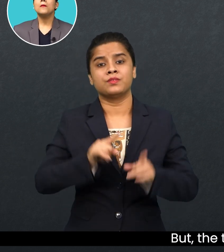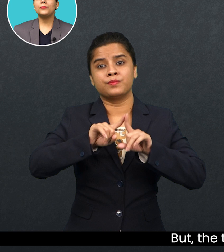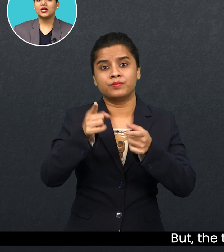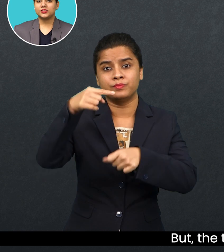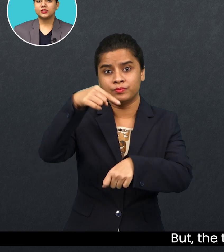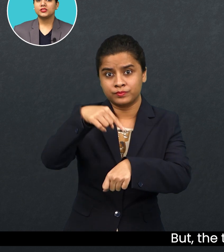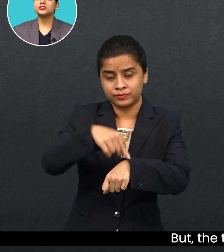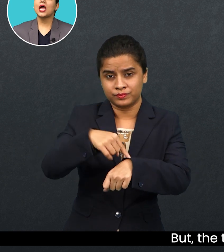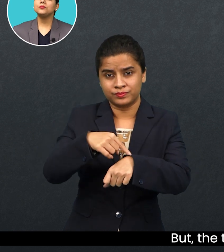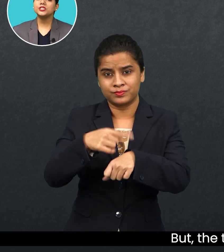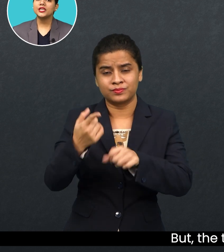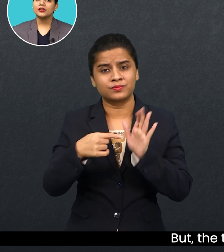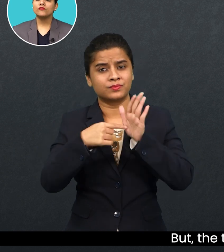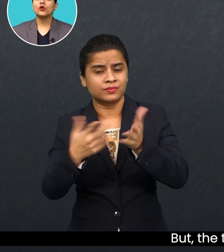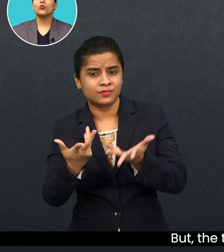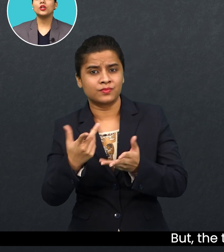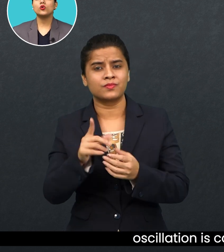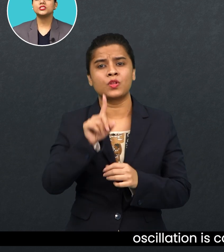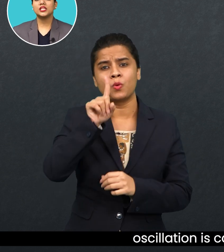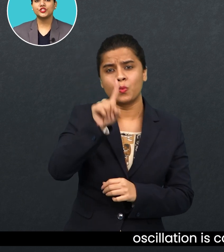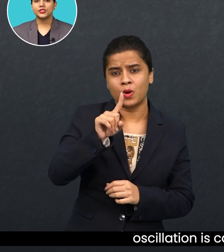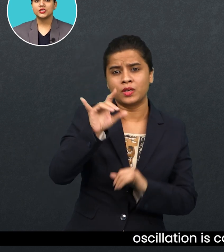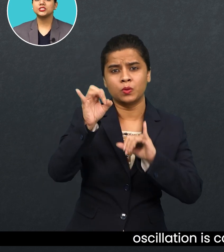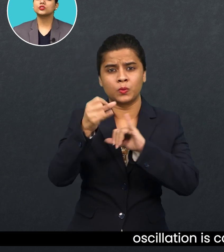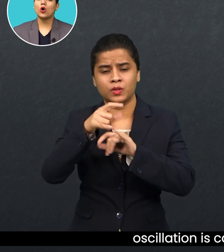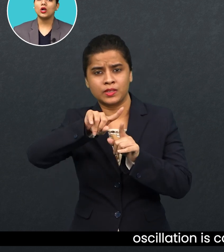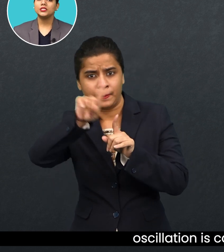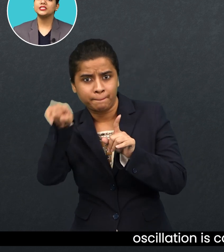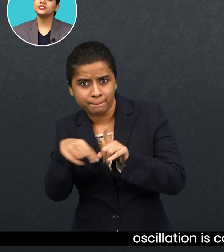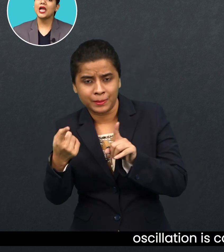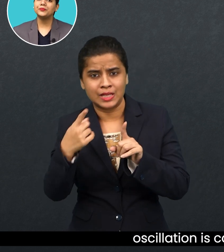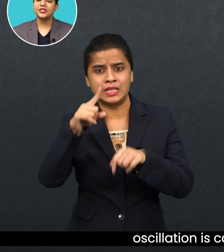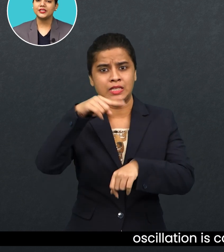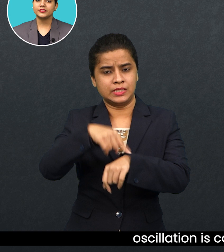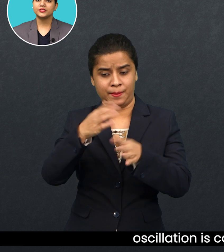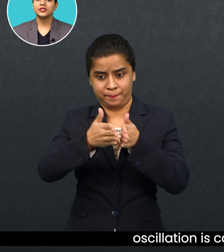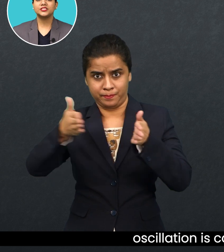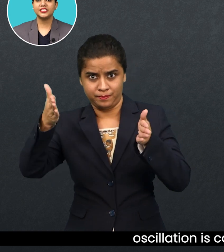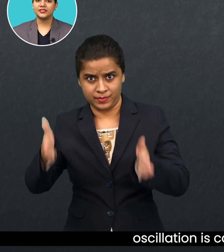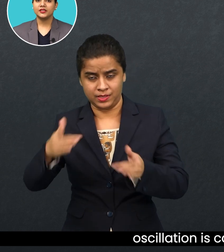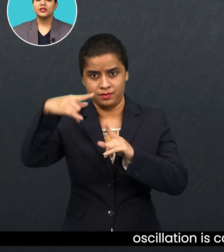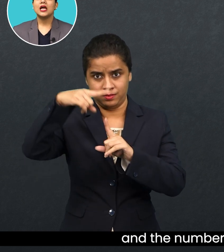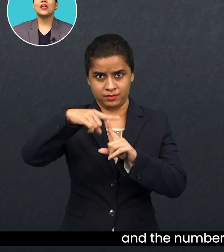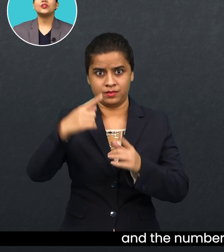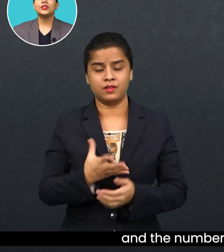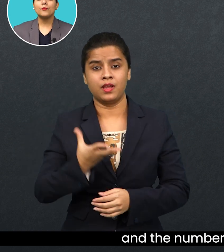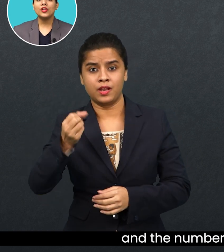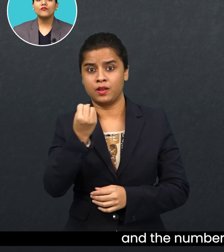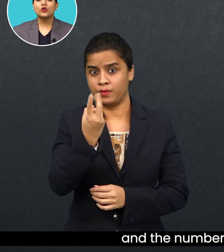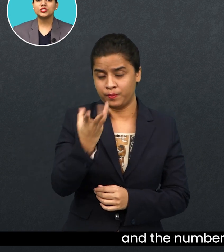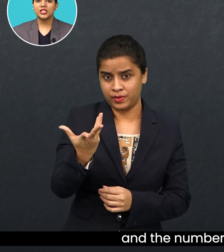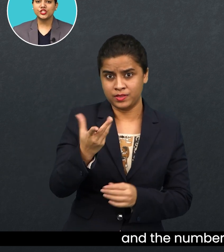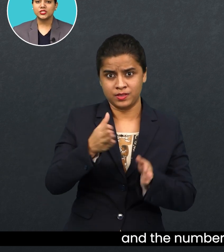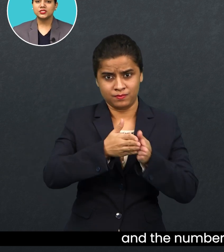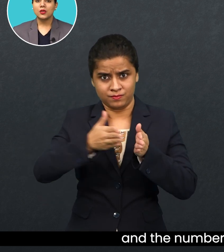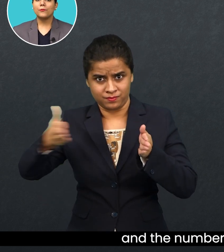But the time taken for 1 oscillation is called the time period t and the number